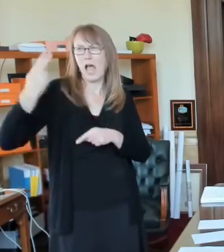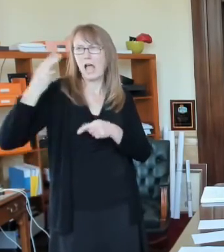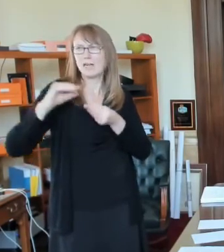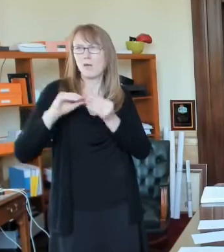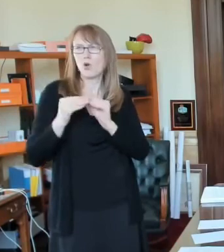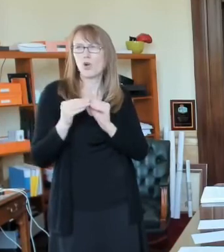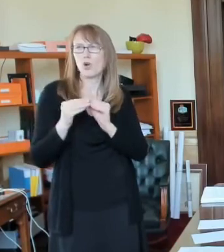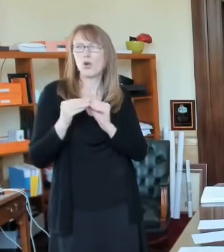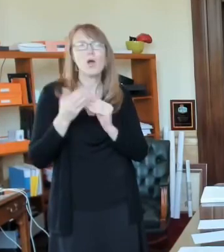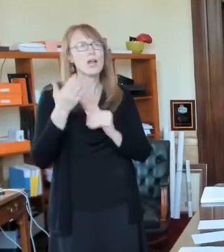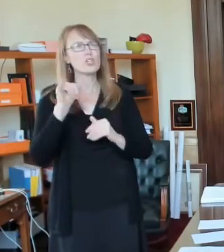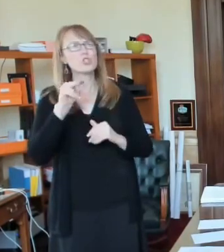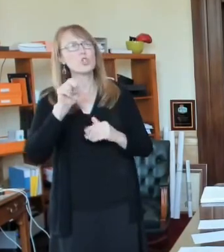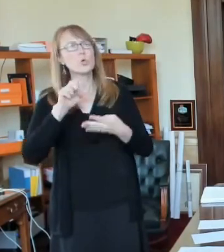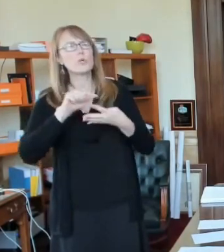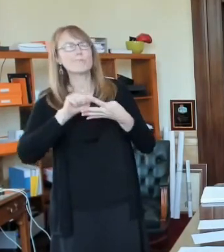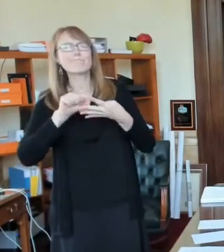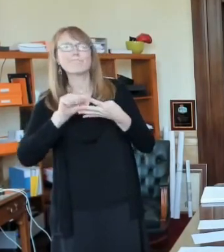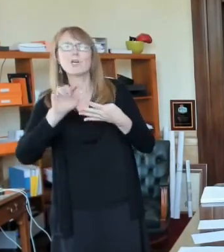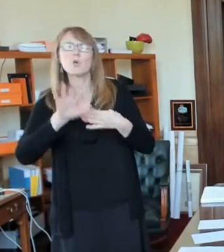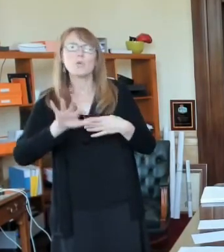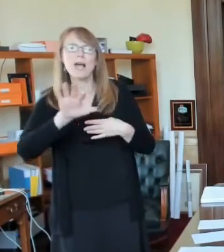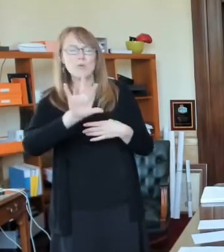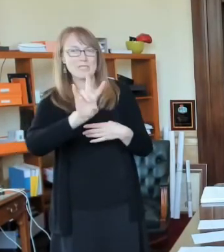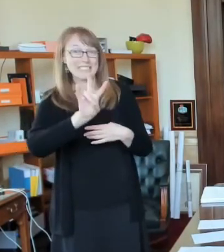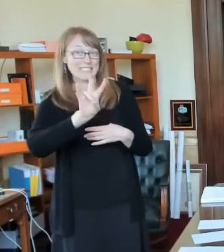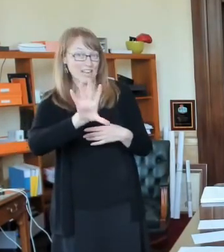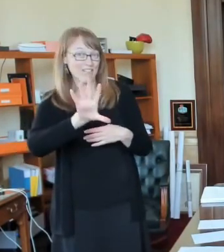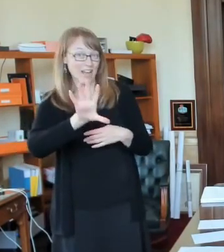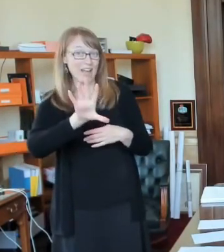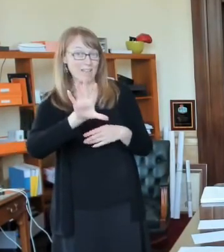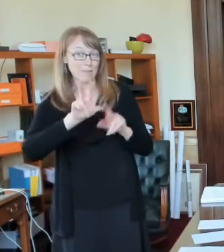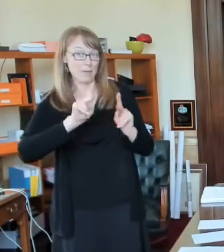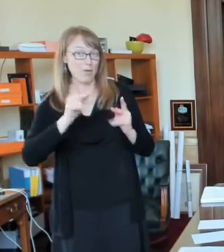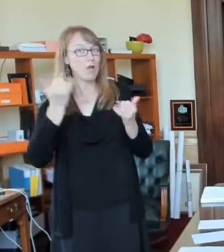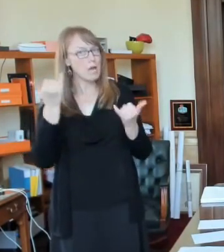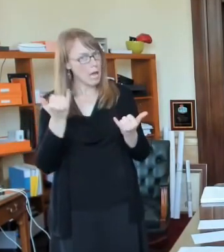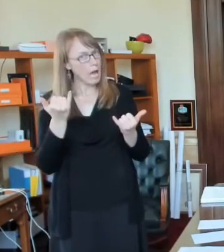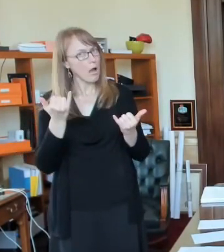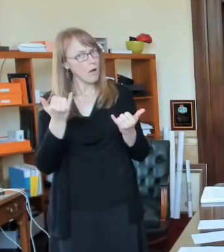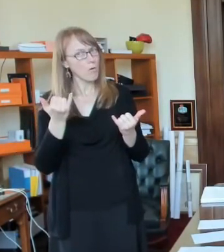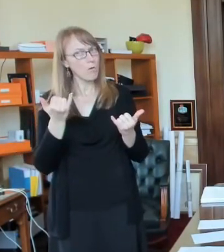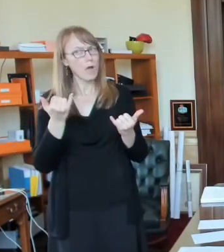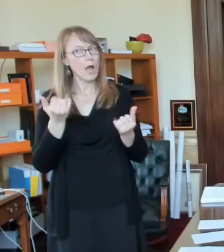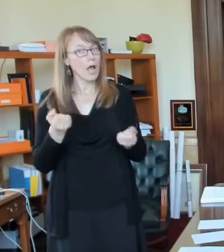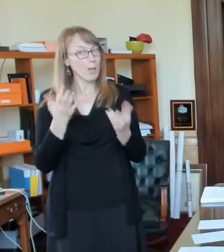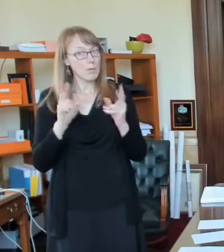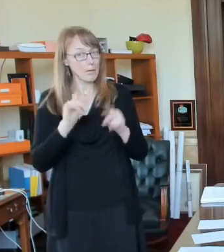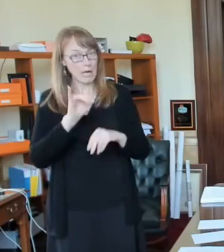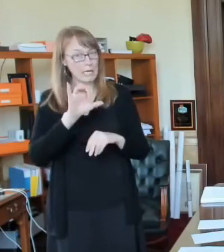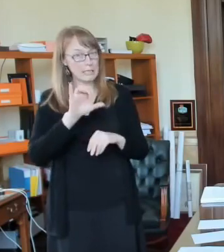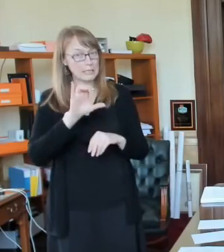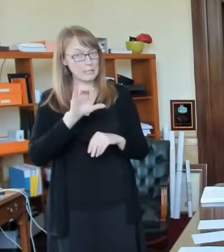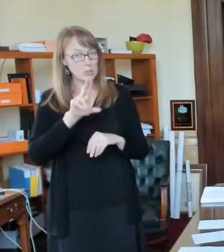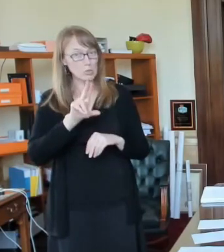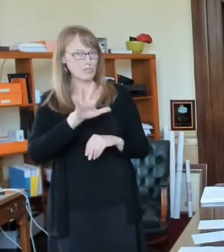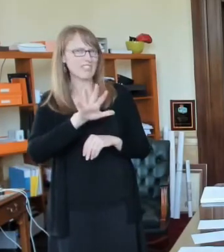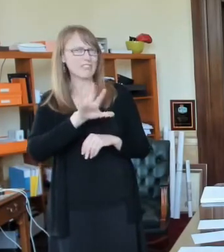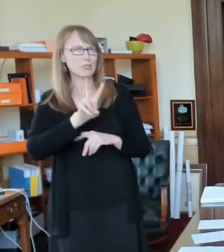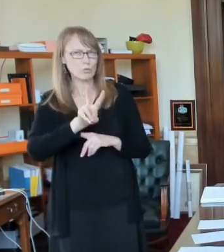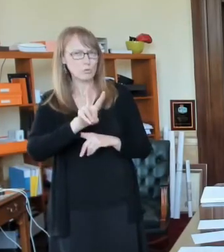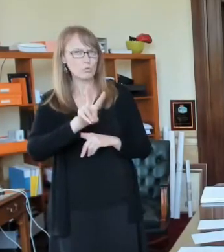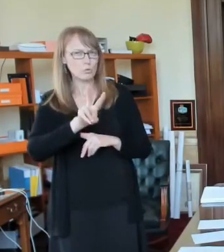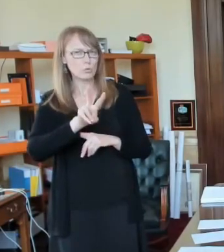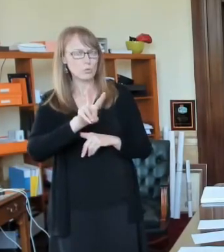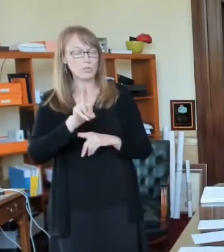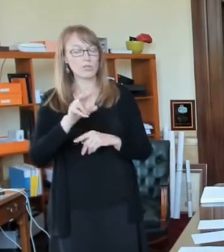early June, it was up in this range of about 75. And so here we are today at 52. And 27 people